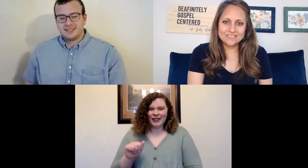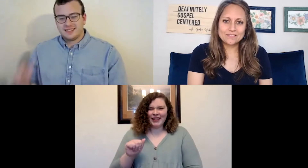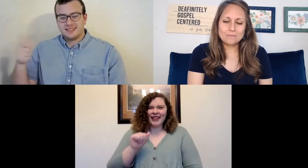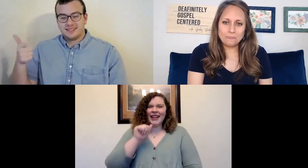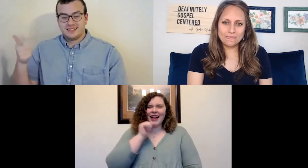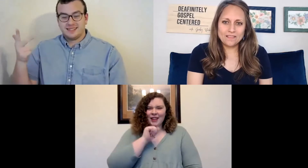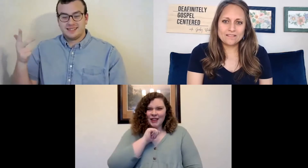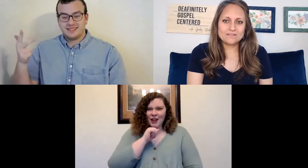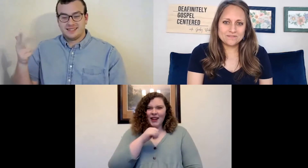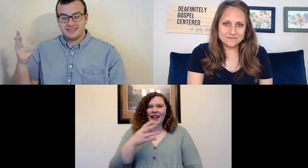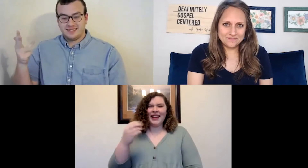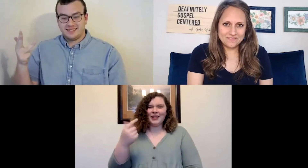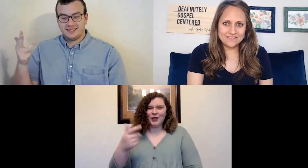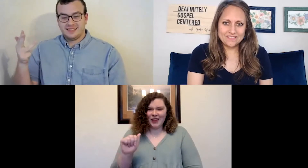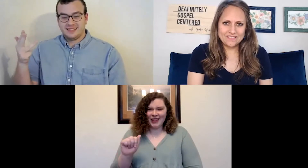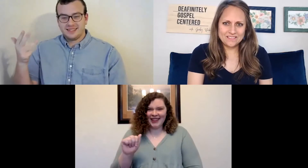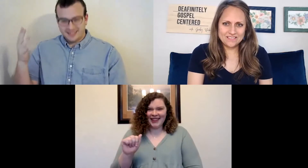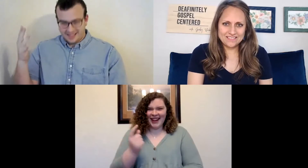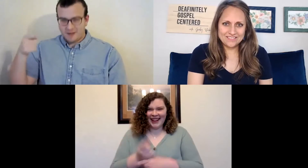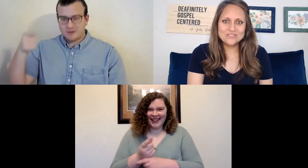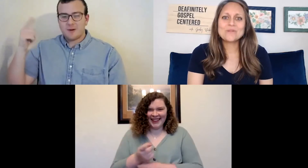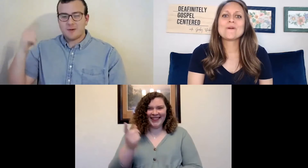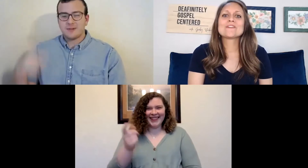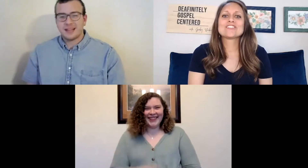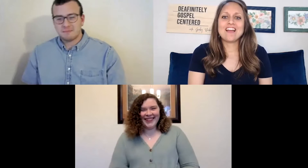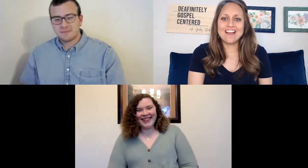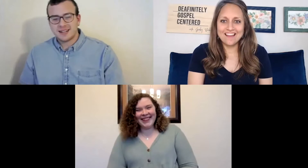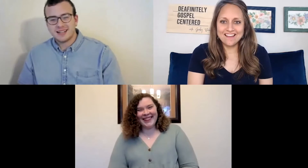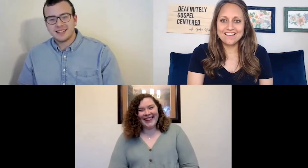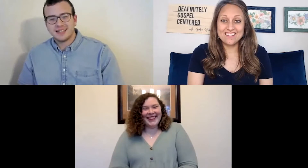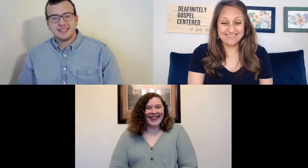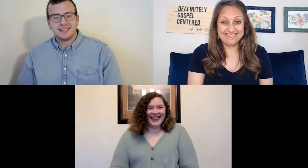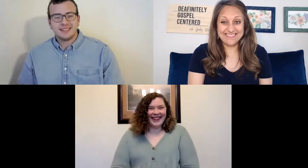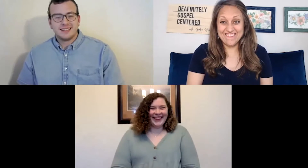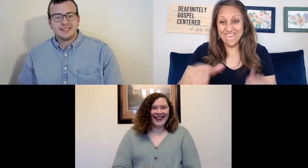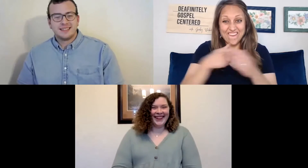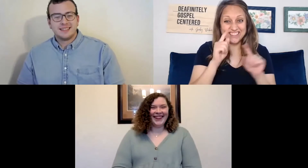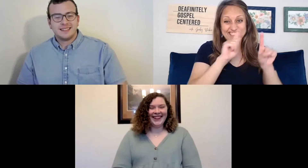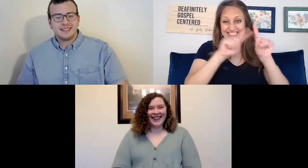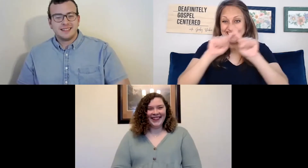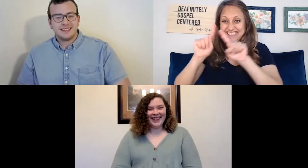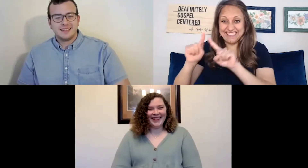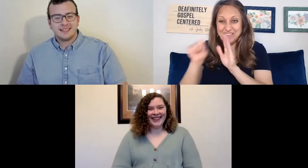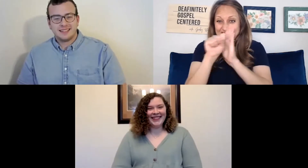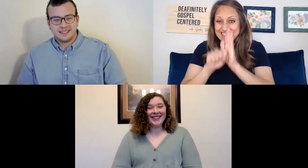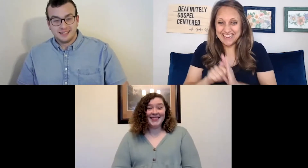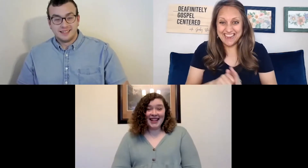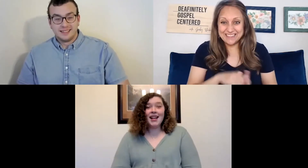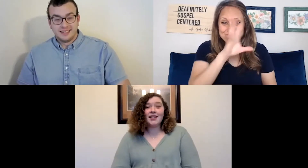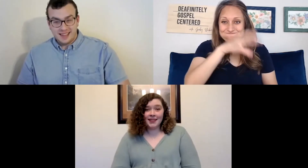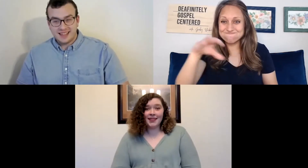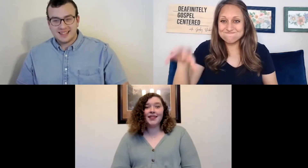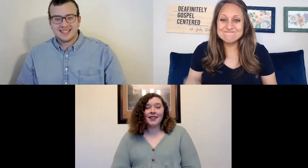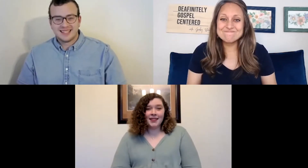Washington, Texas, Virginia, Arizona, and Georgia, right? Those are the places. Yeah, that's a lot of